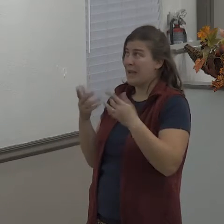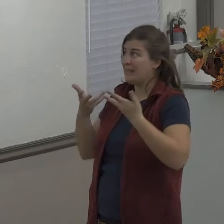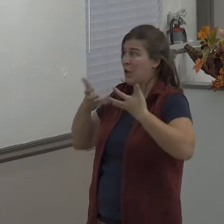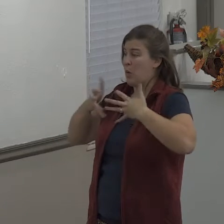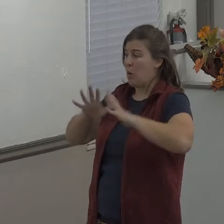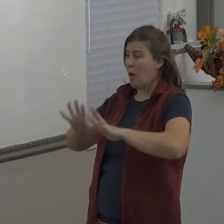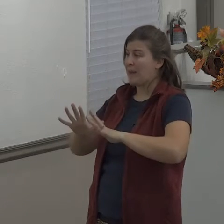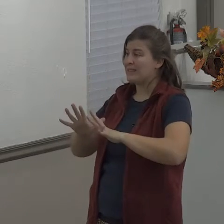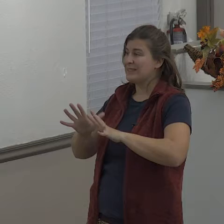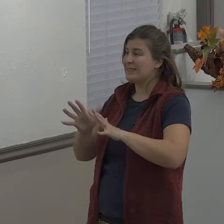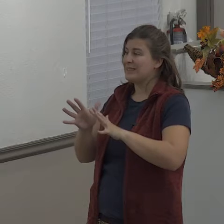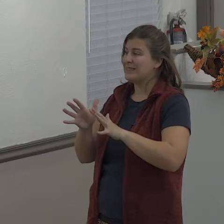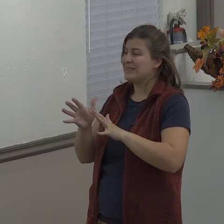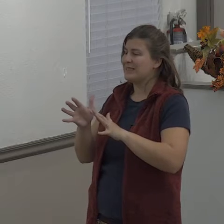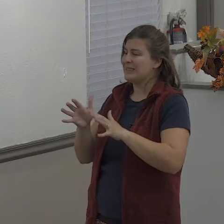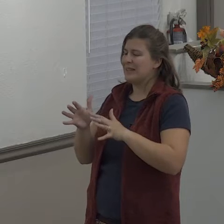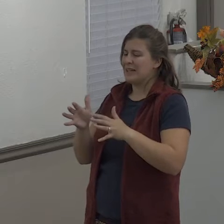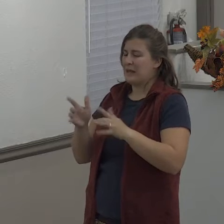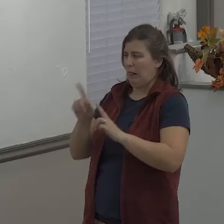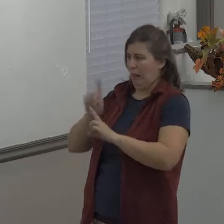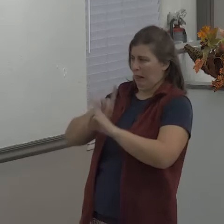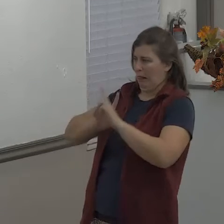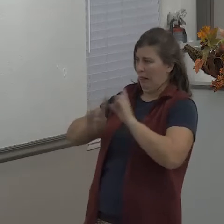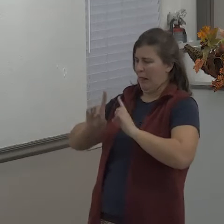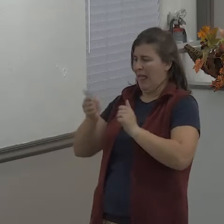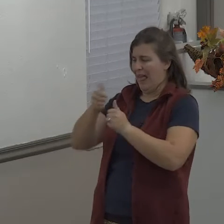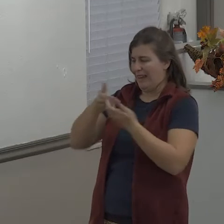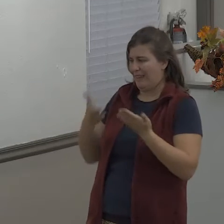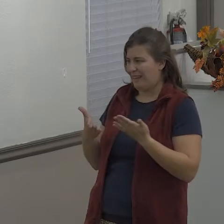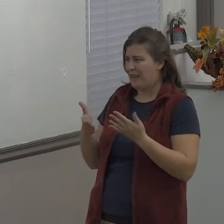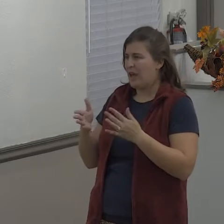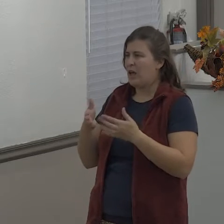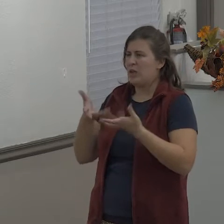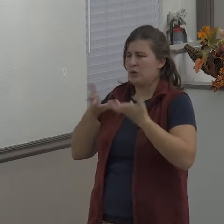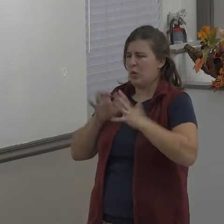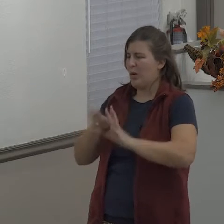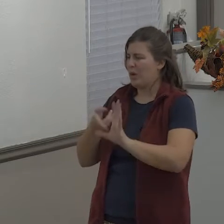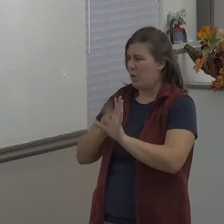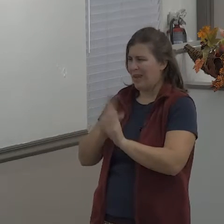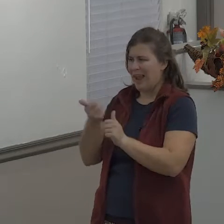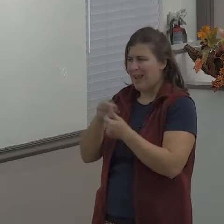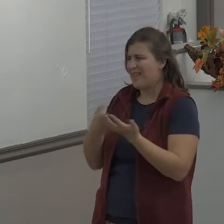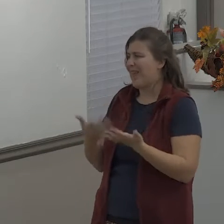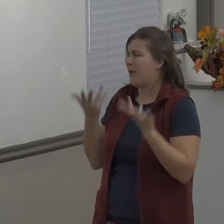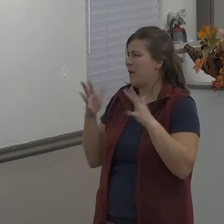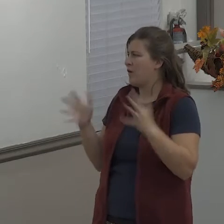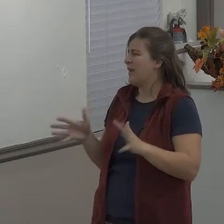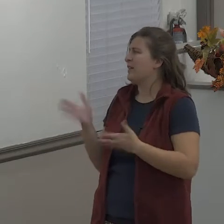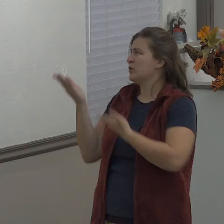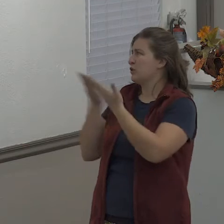but I do not want to take one step back from what I'm already doing for you.